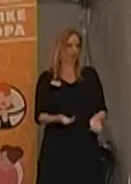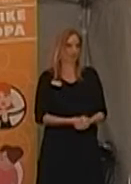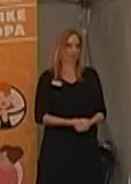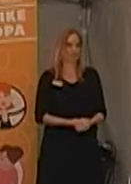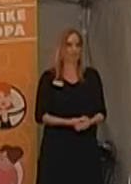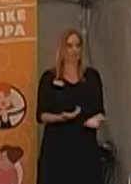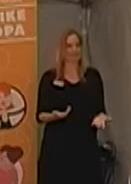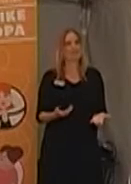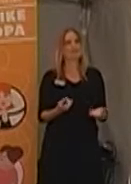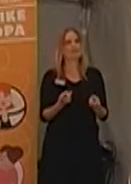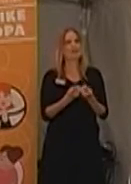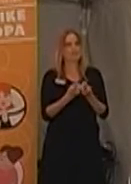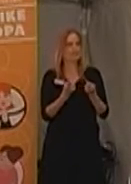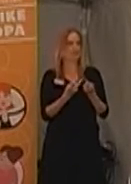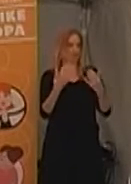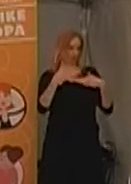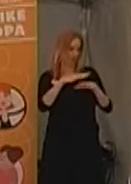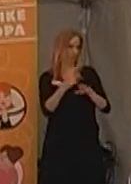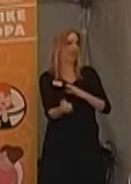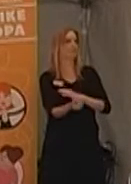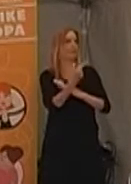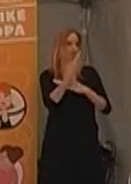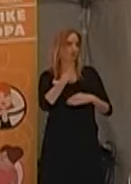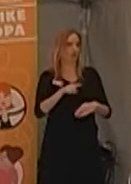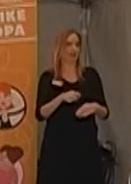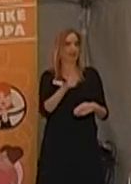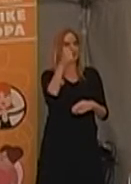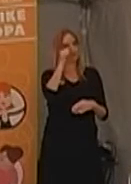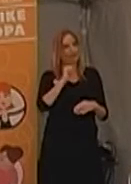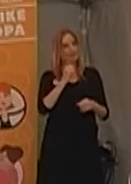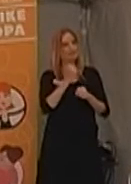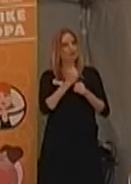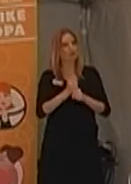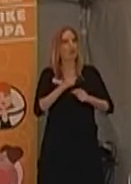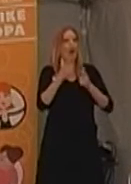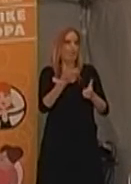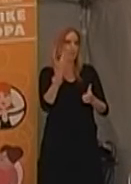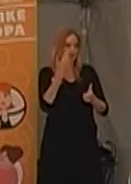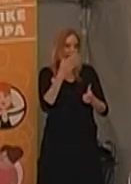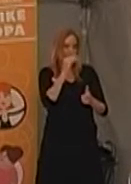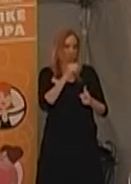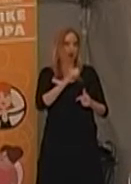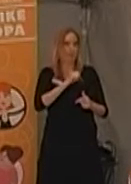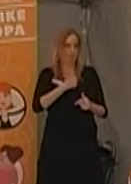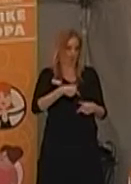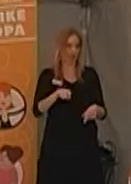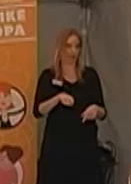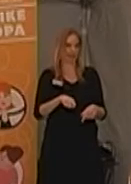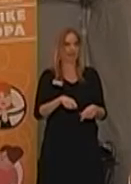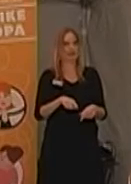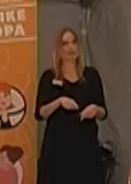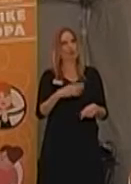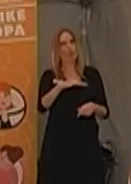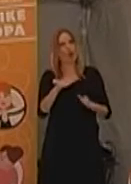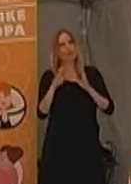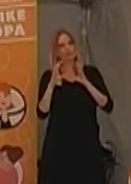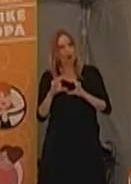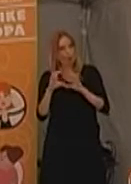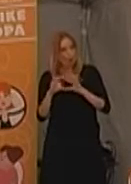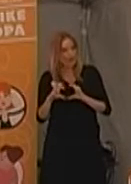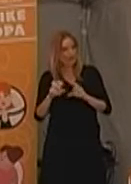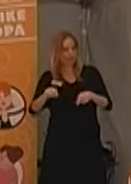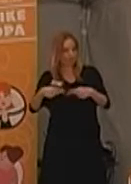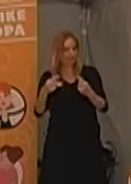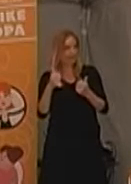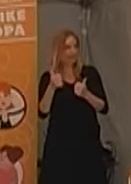the infrastructure was created to enable women to work more easily with childcare, as Bengt mentioned, sort of policies to